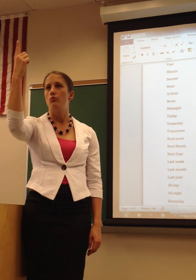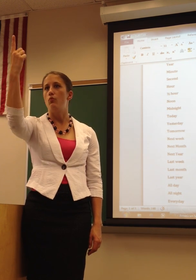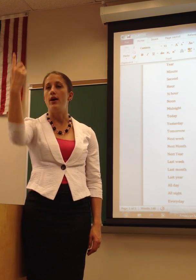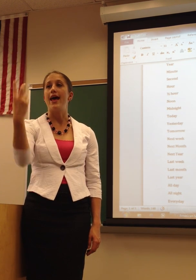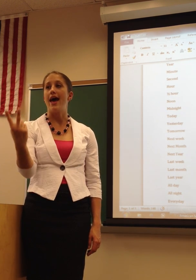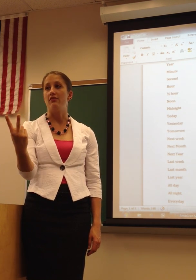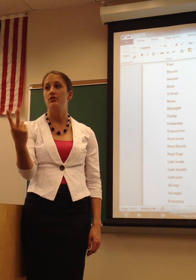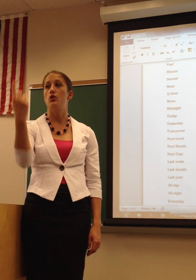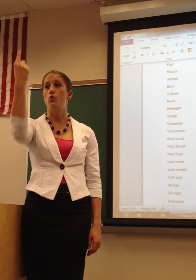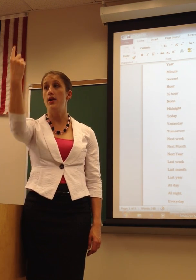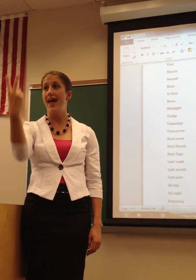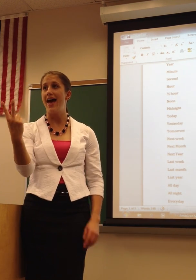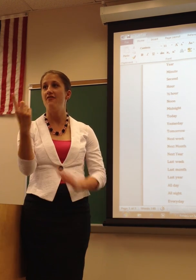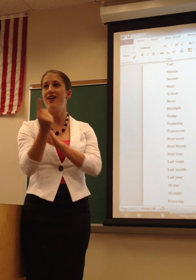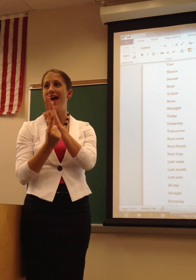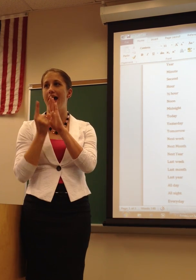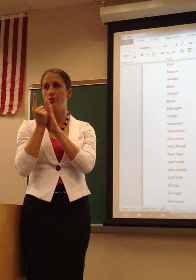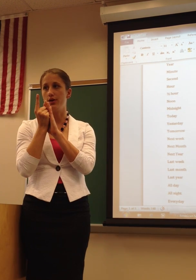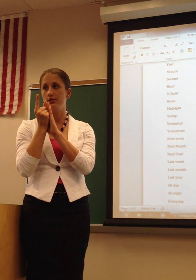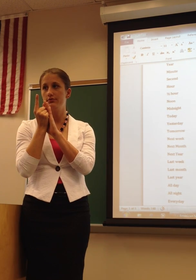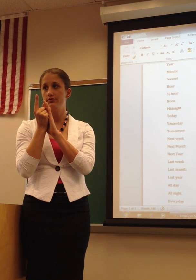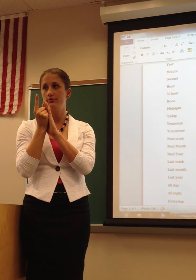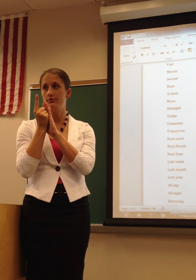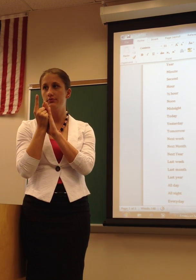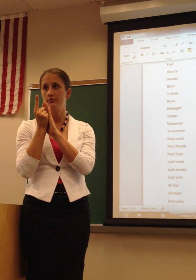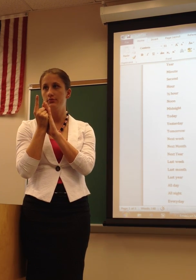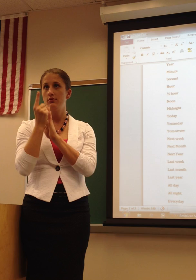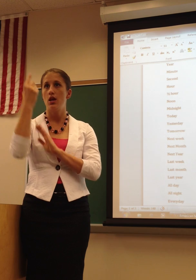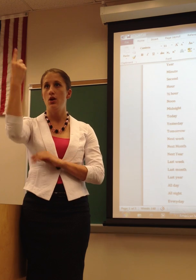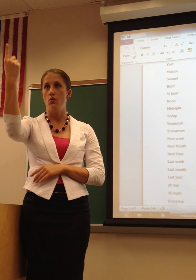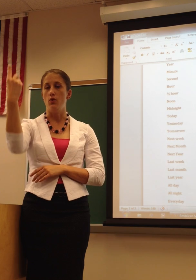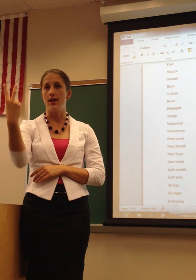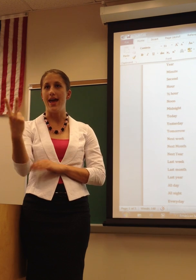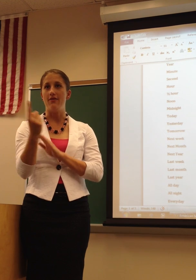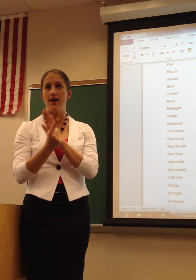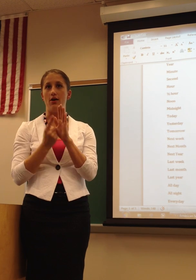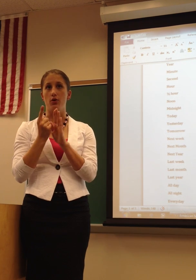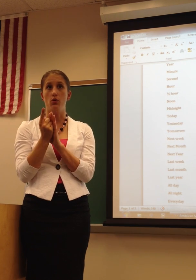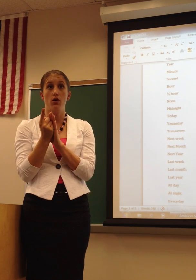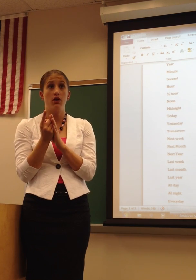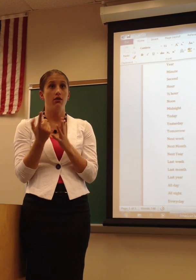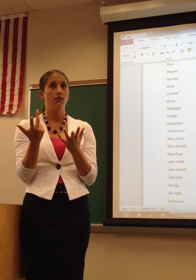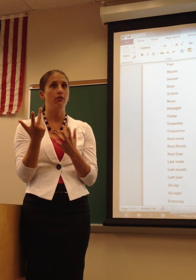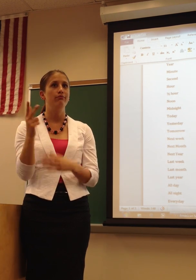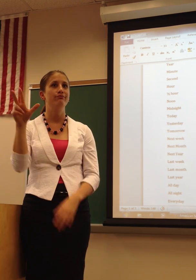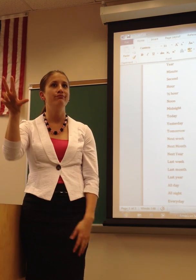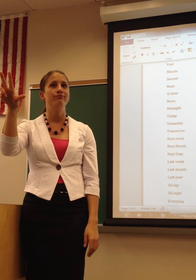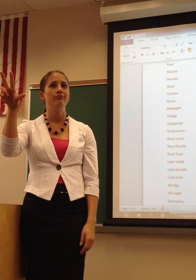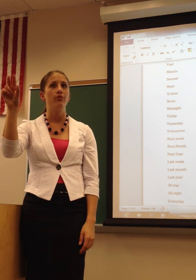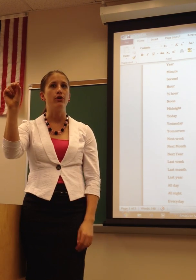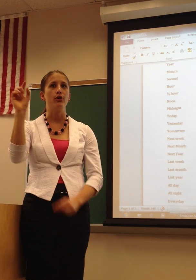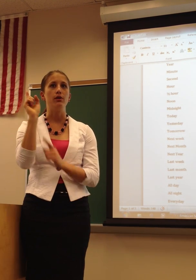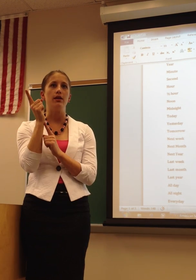1/2. So 1/2 hour. 1/2 hour. Or 30 minutes.